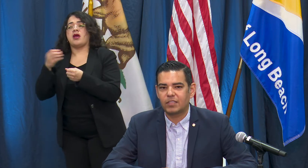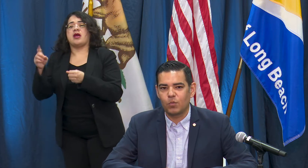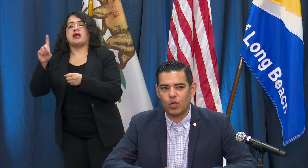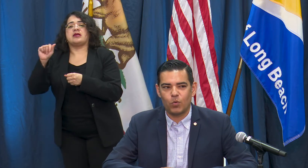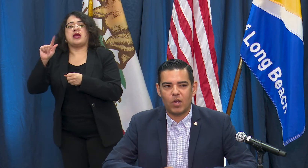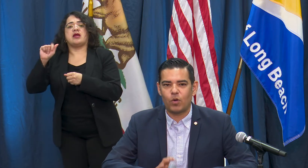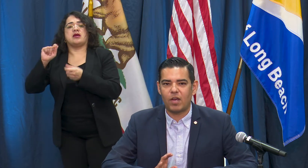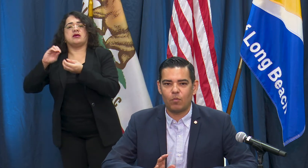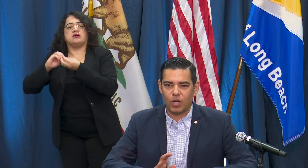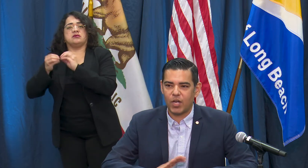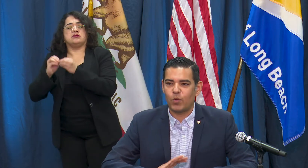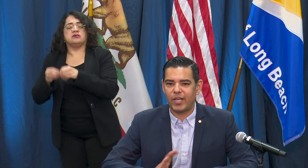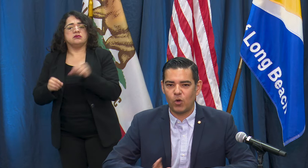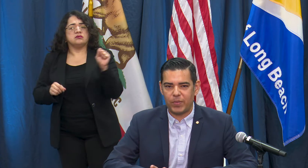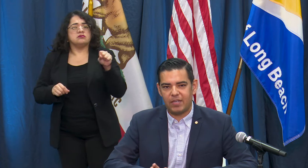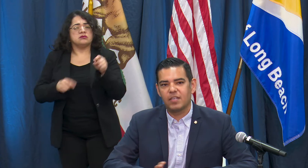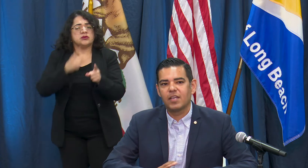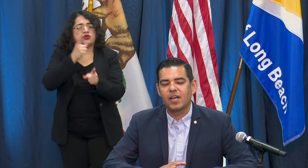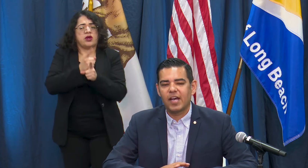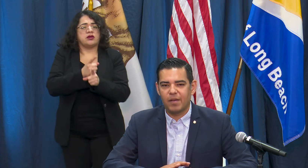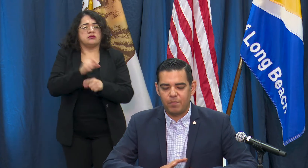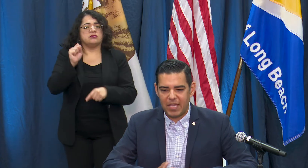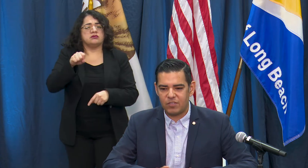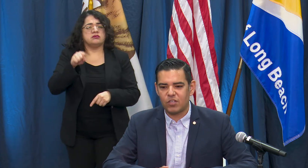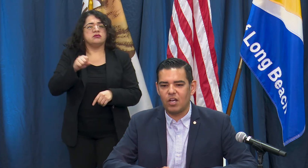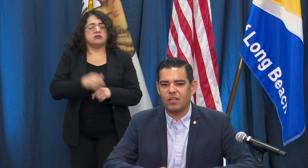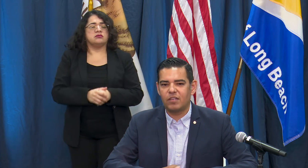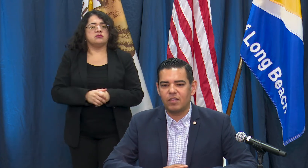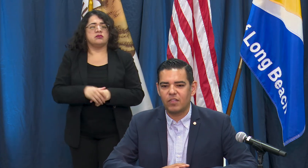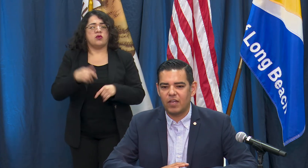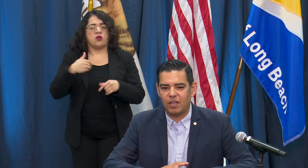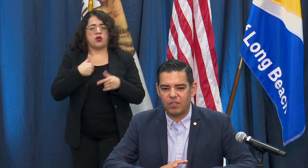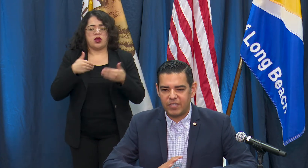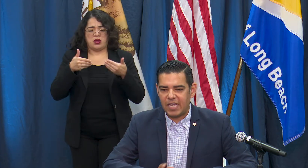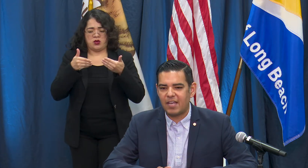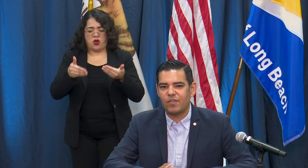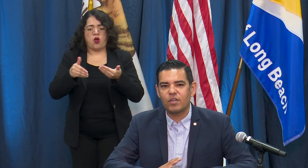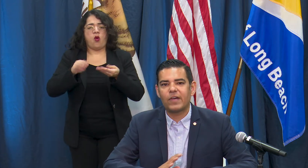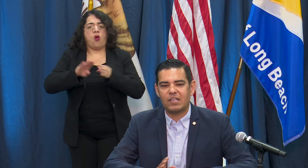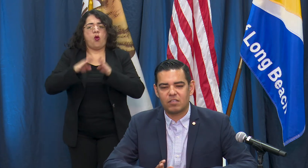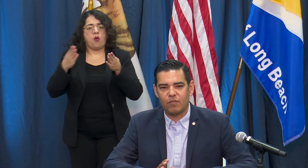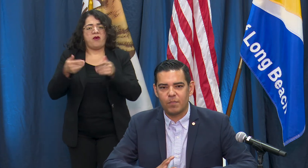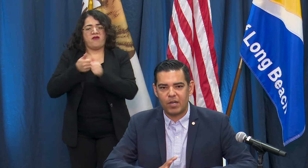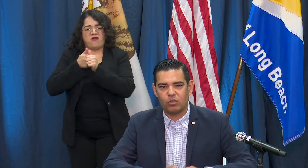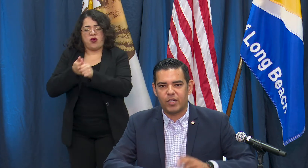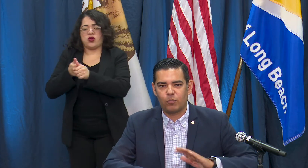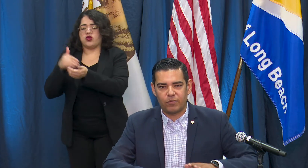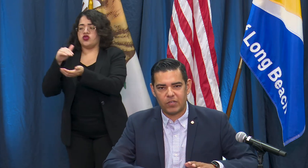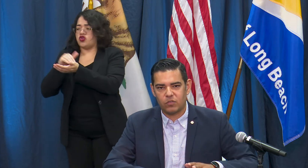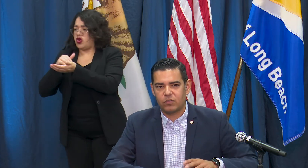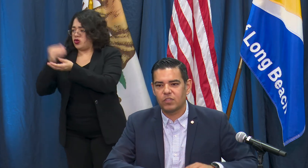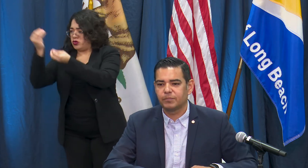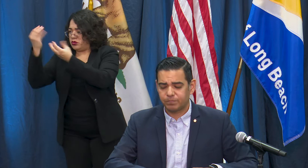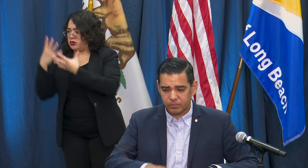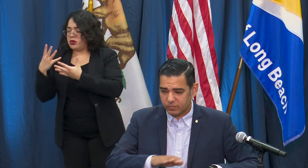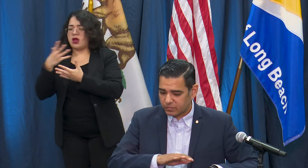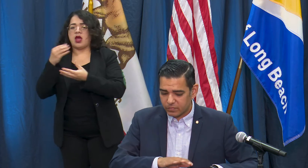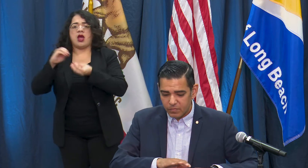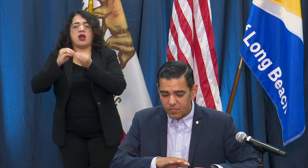is correct. We're going to reopen based on the data and the advice of the medical and health